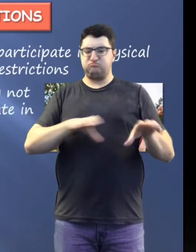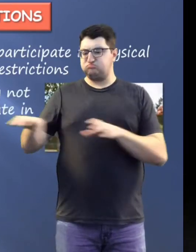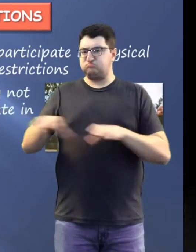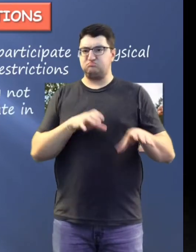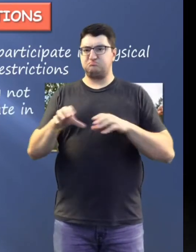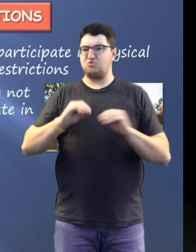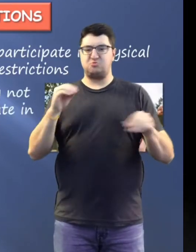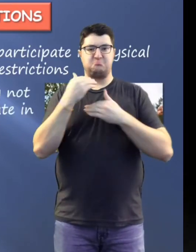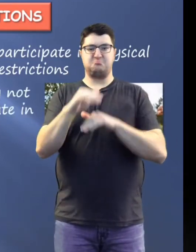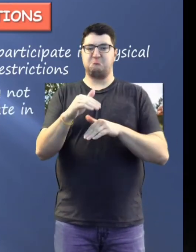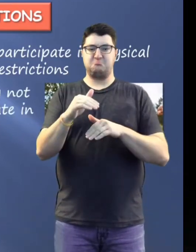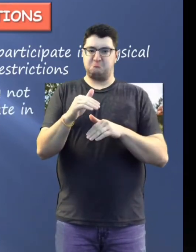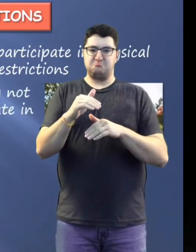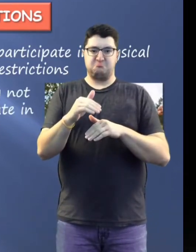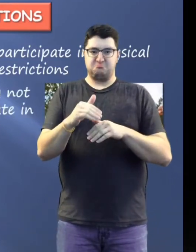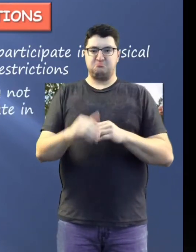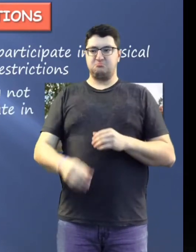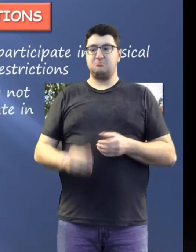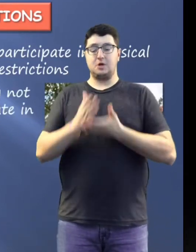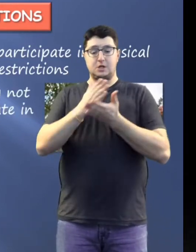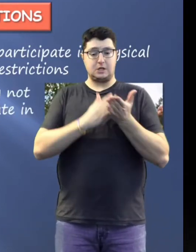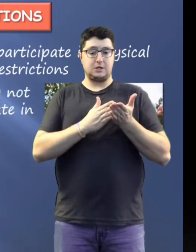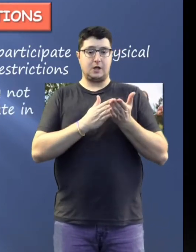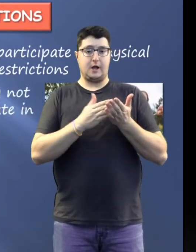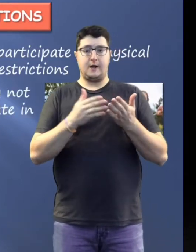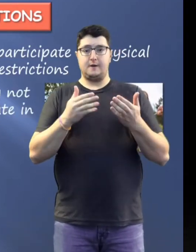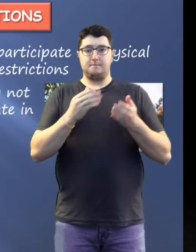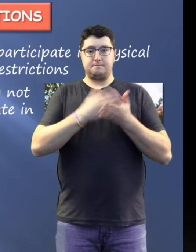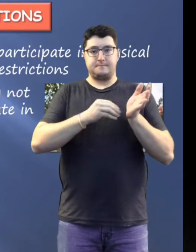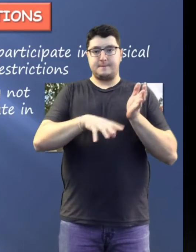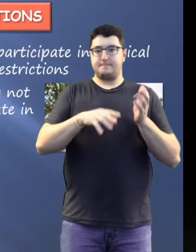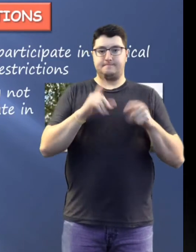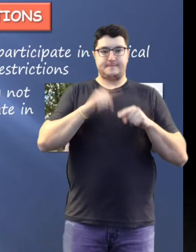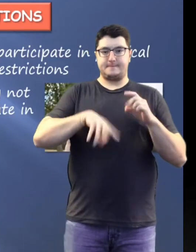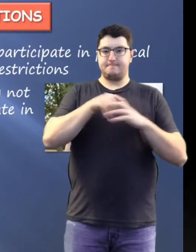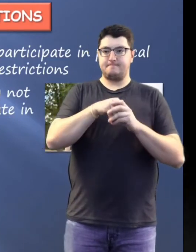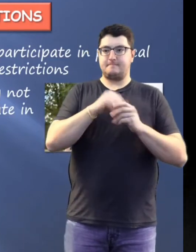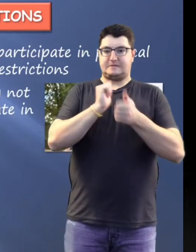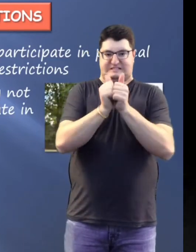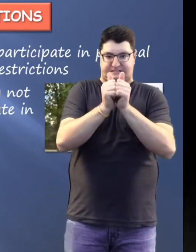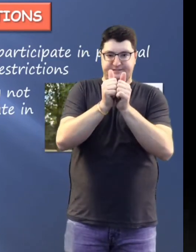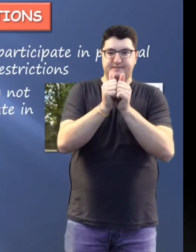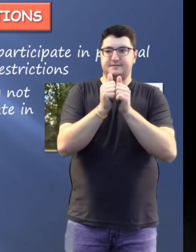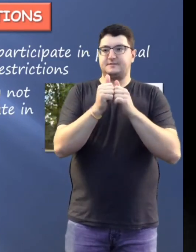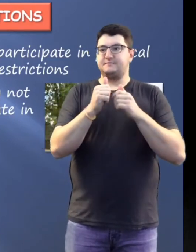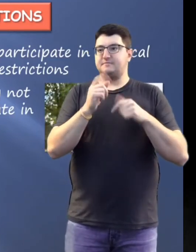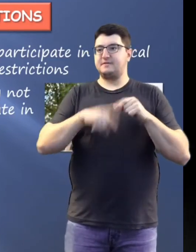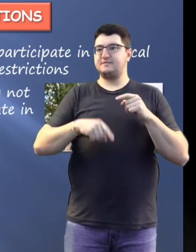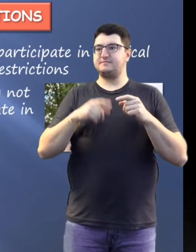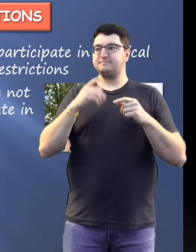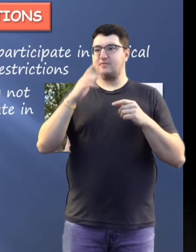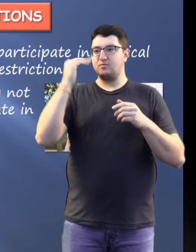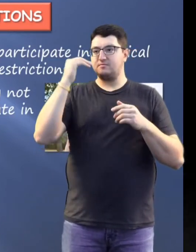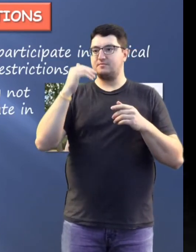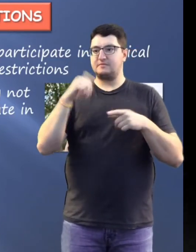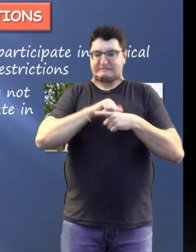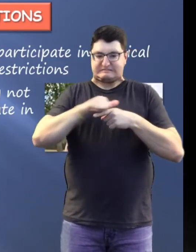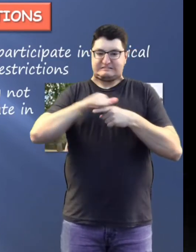some children may not be able to participate in competitive sports where there is strenuous training and prolonged physical